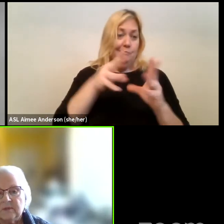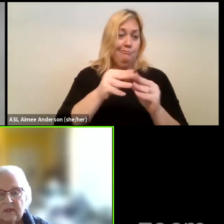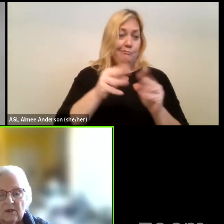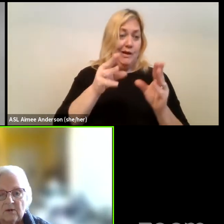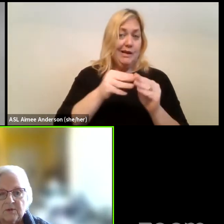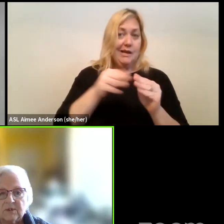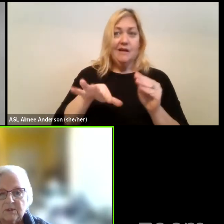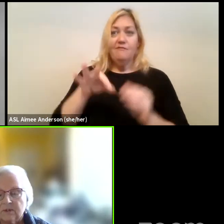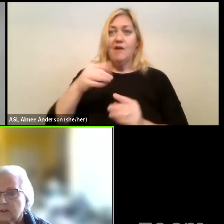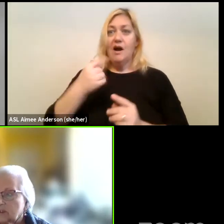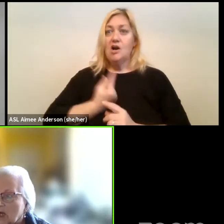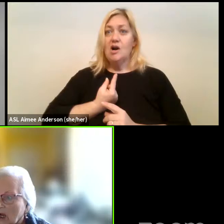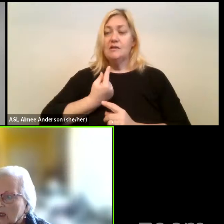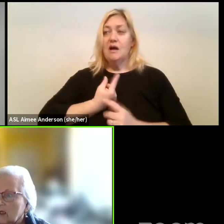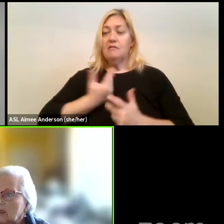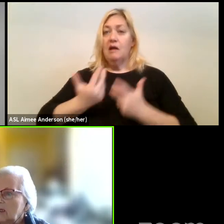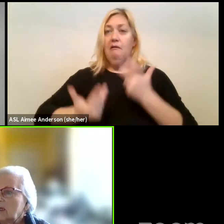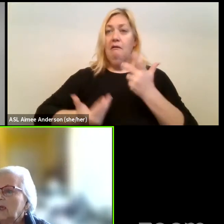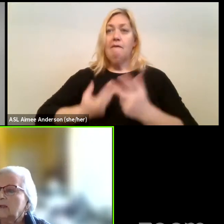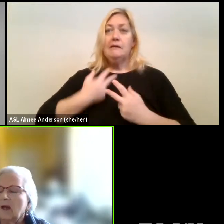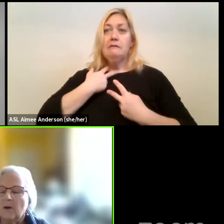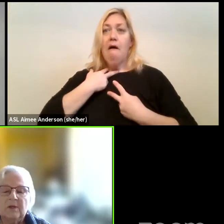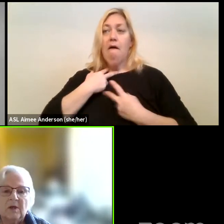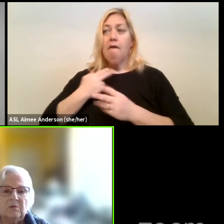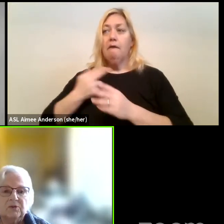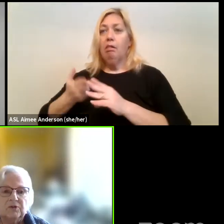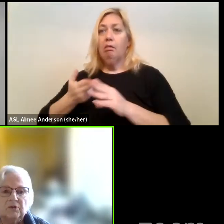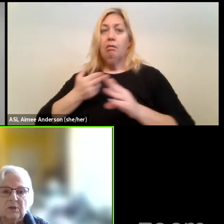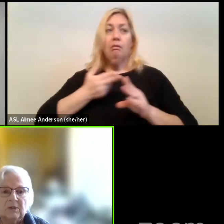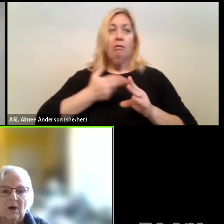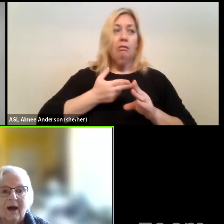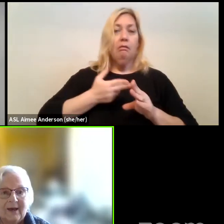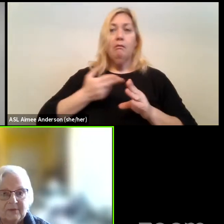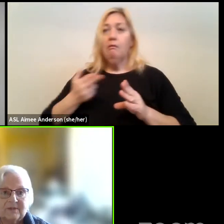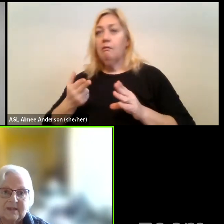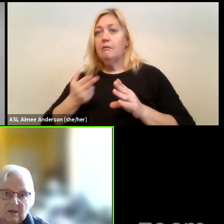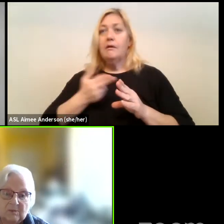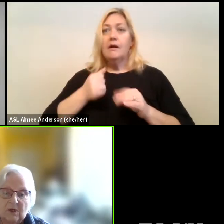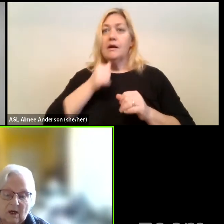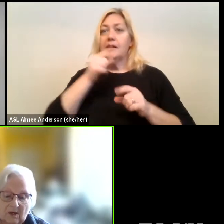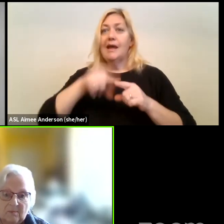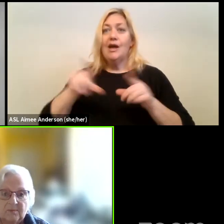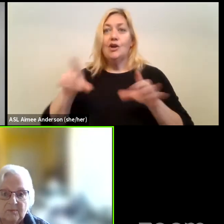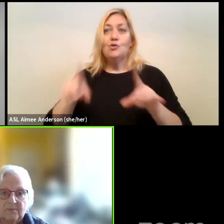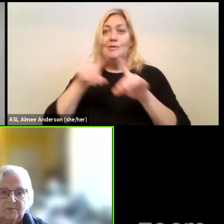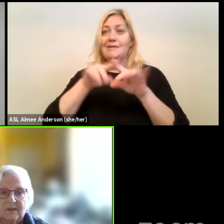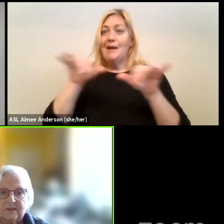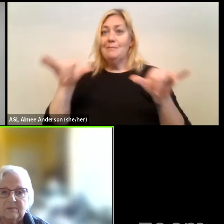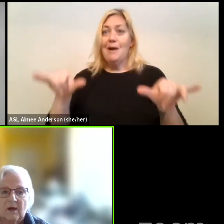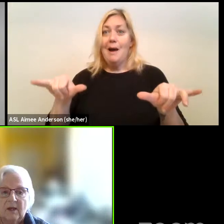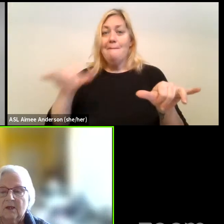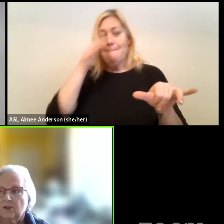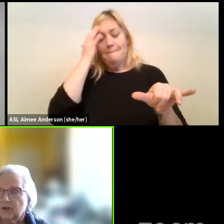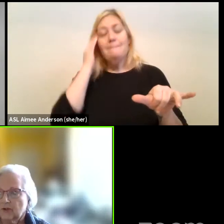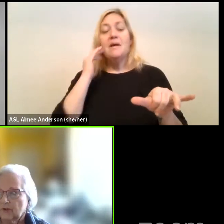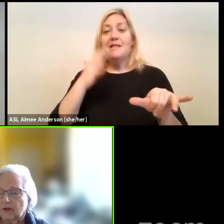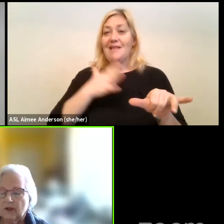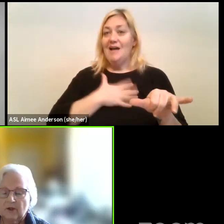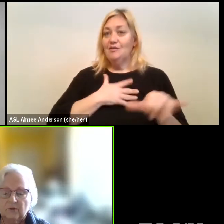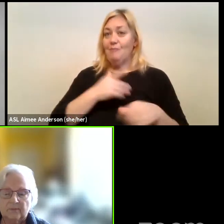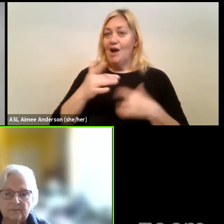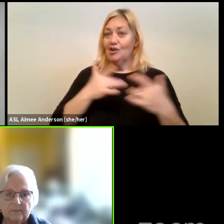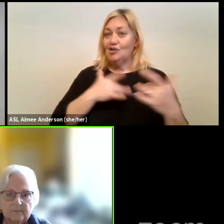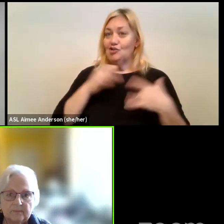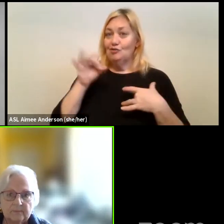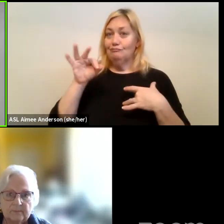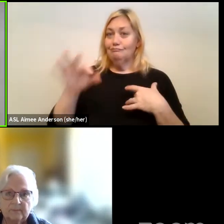find themselves stuck and not being able to do it at the same time. That's my concern. Thank